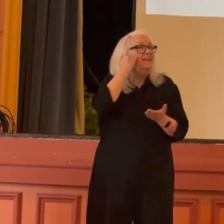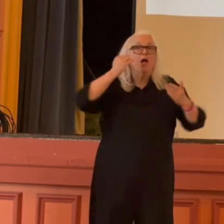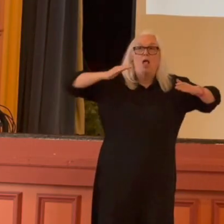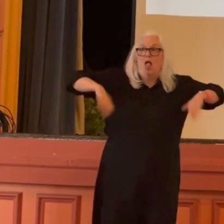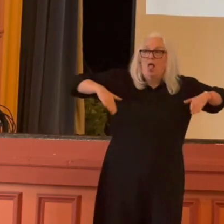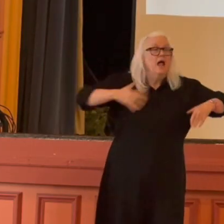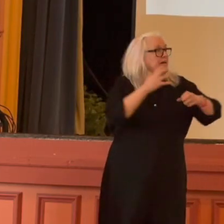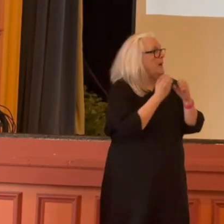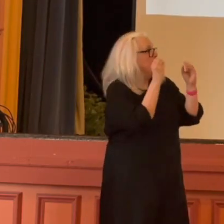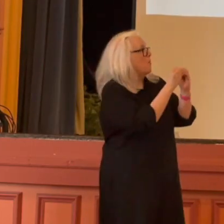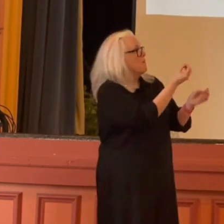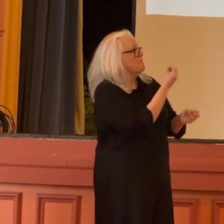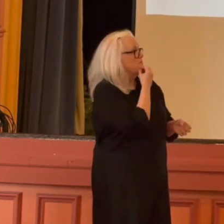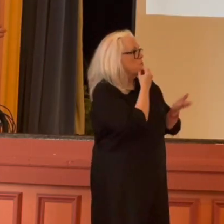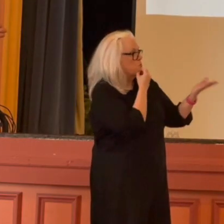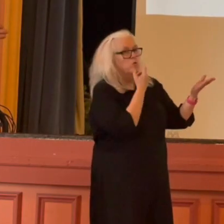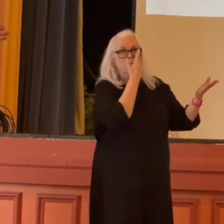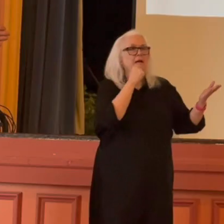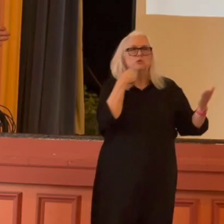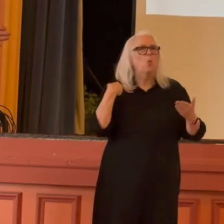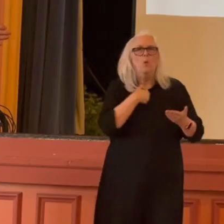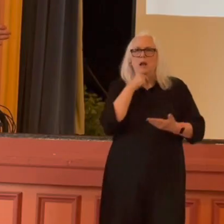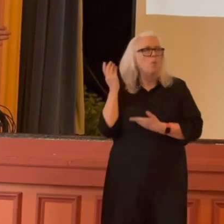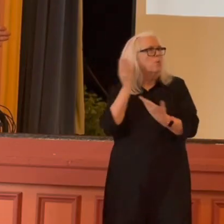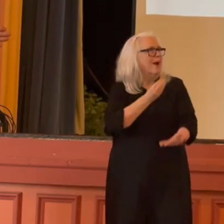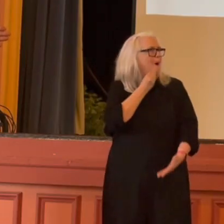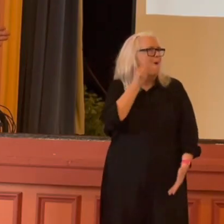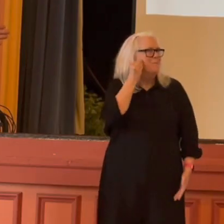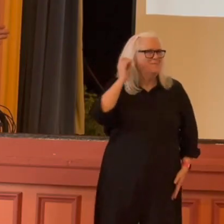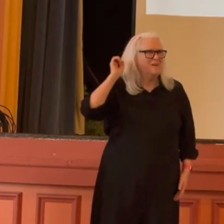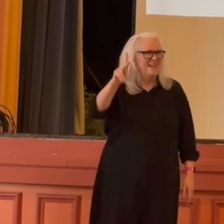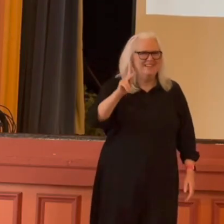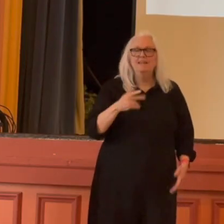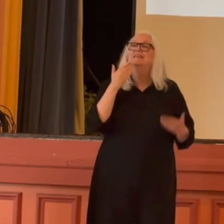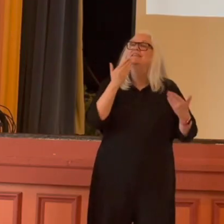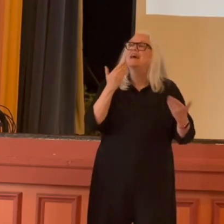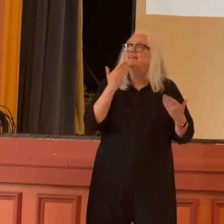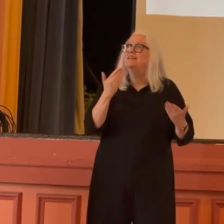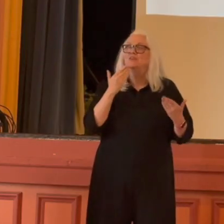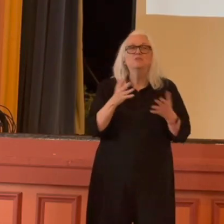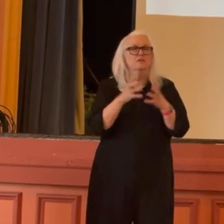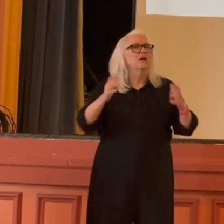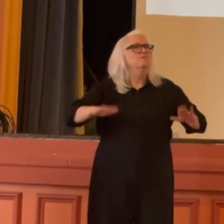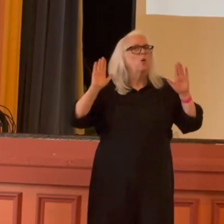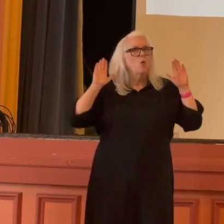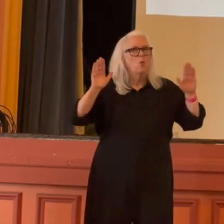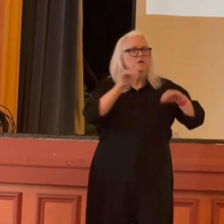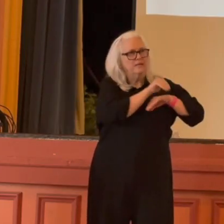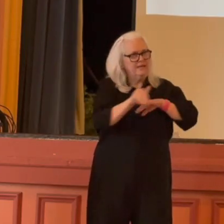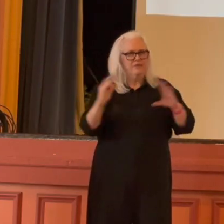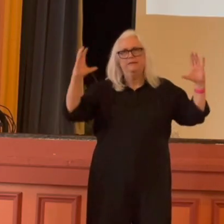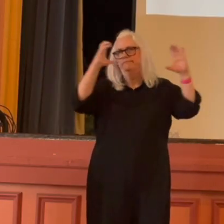get some more food because we're not taking it home. All right. Thank you all so much. And you have a wonderful